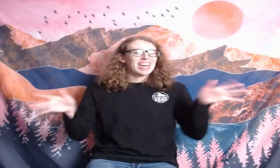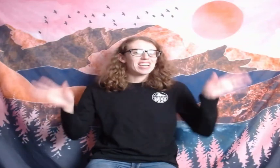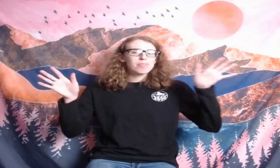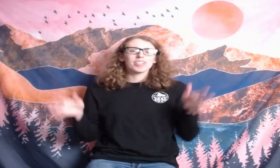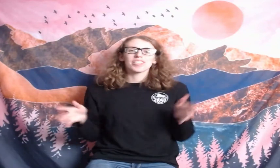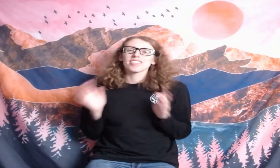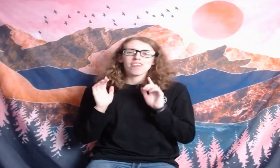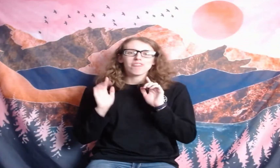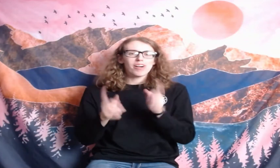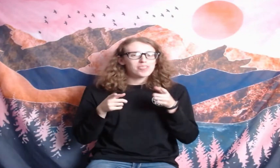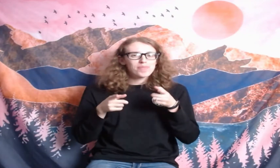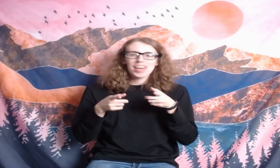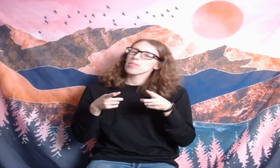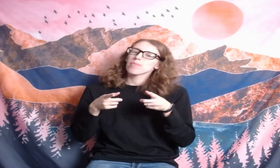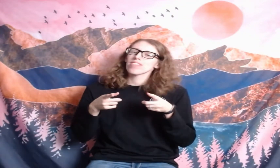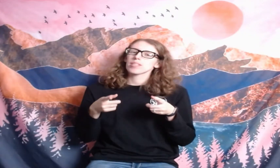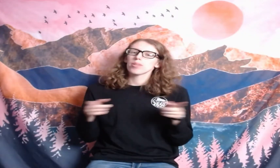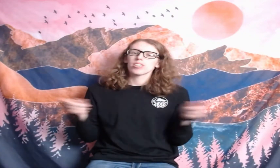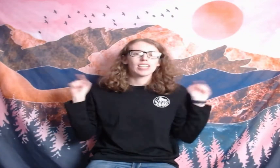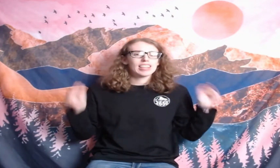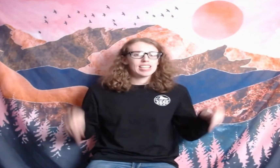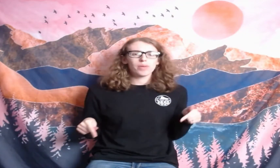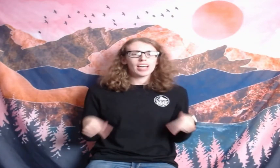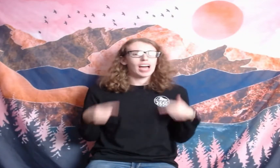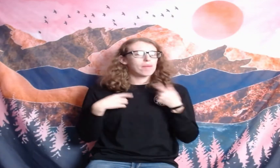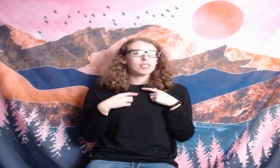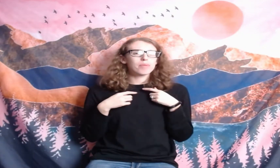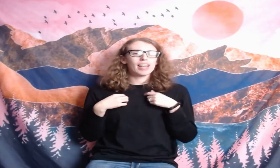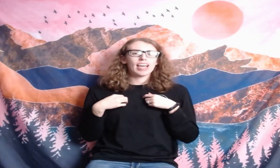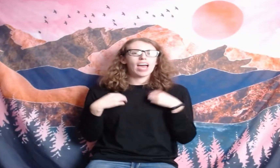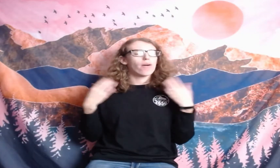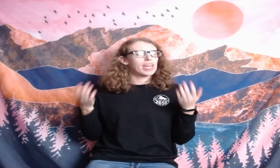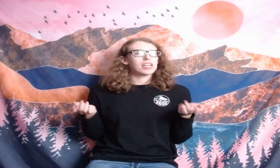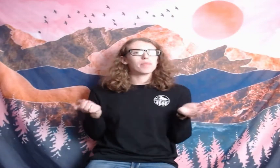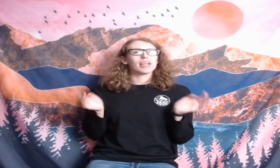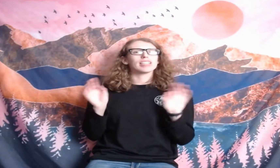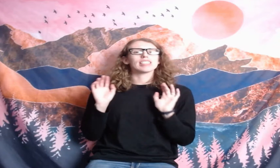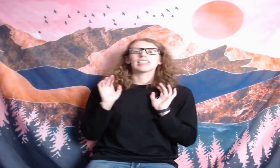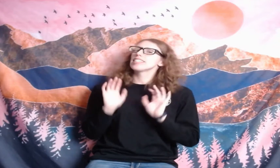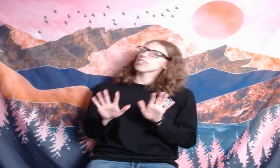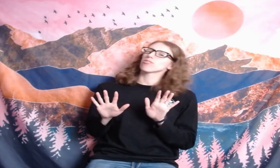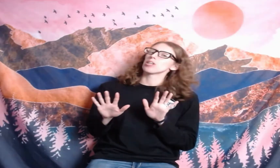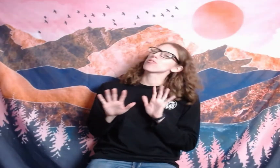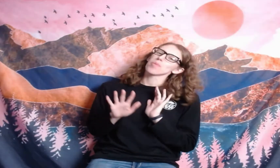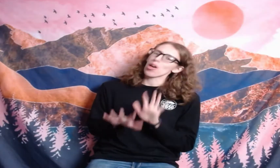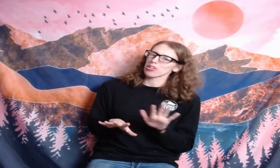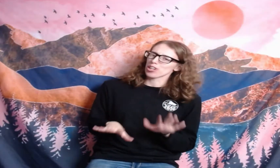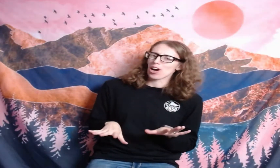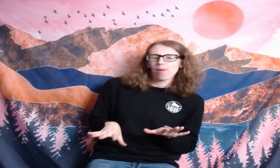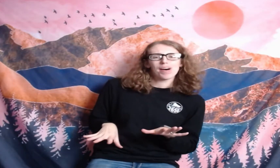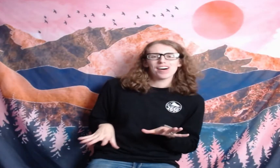Hey Explorers, and welcome back to Fifth Explorers. This week I'm explaining how Annabelle is different from other car mods.